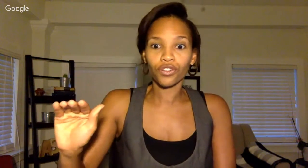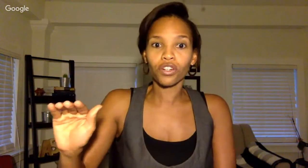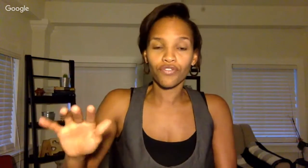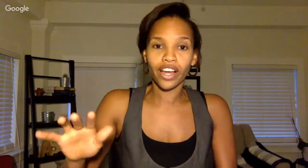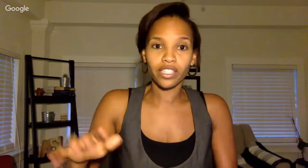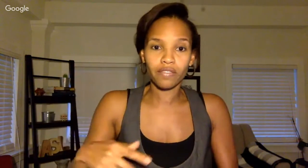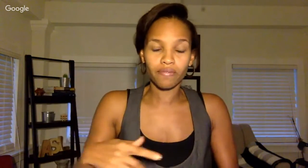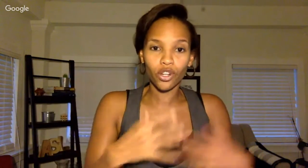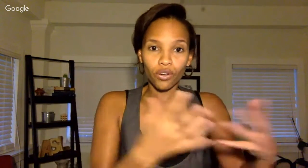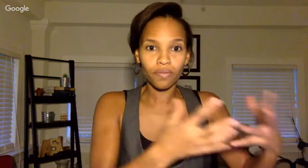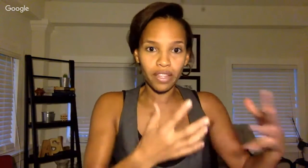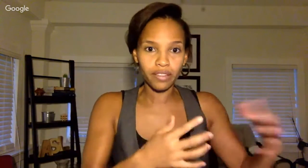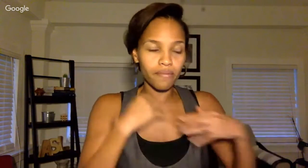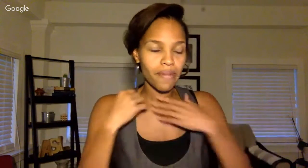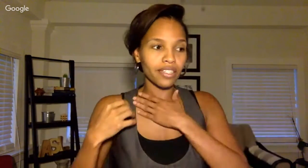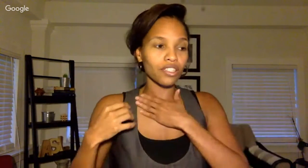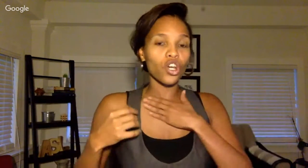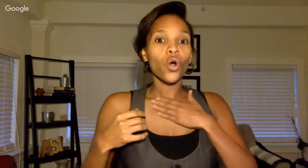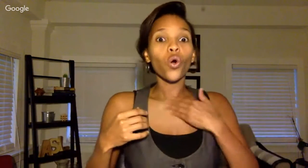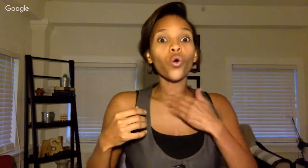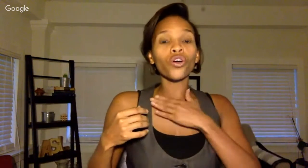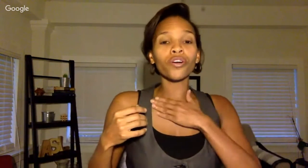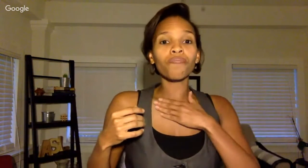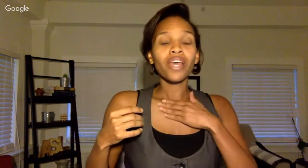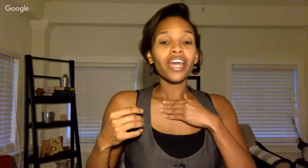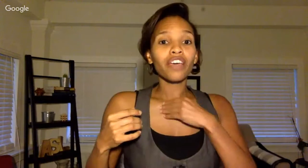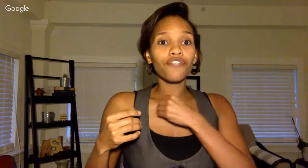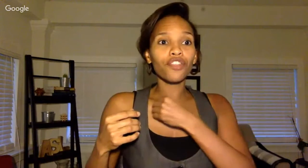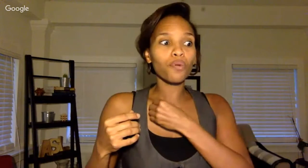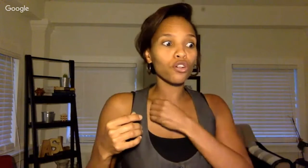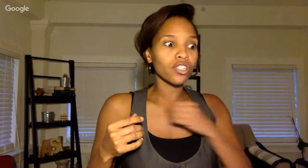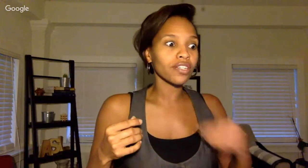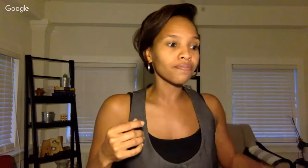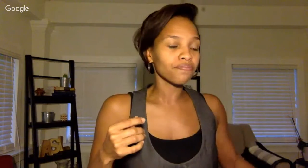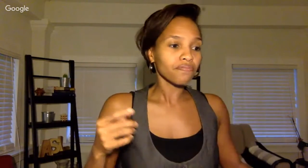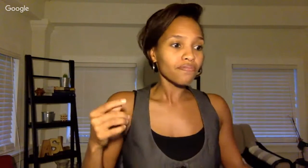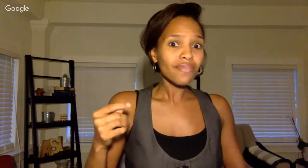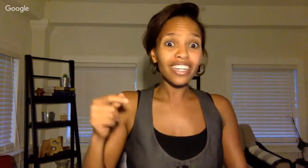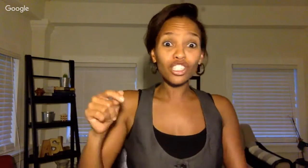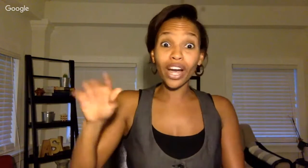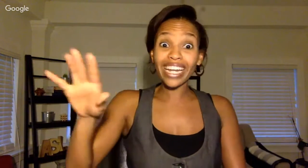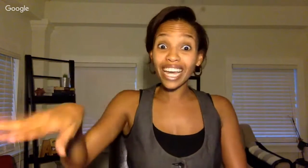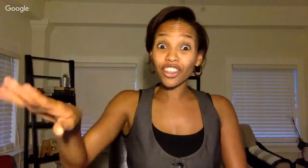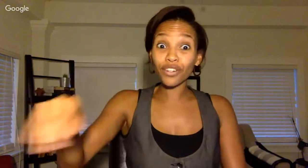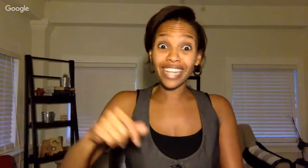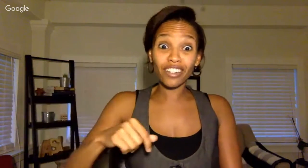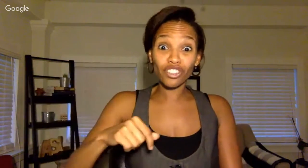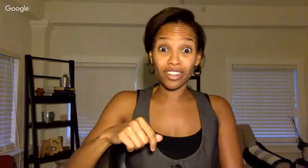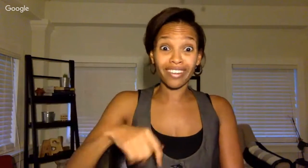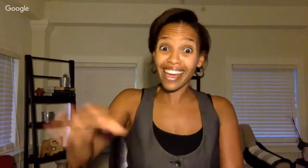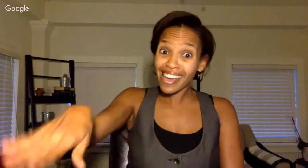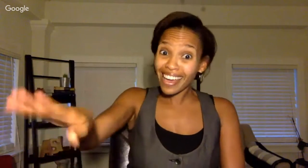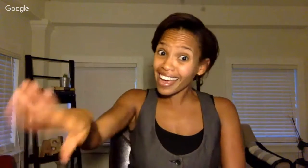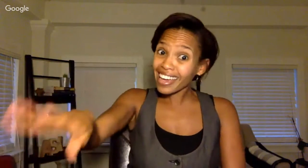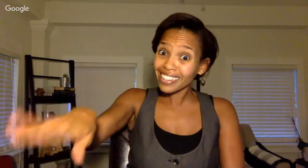if that's, in the message. Or if the person is trying to get their attention, hey,